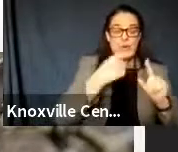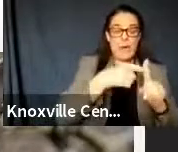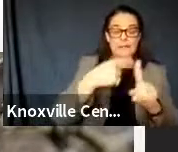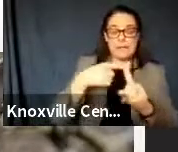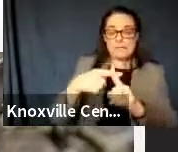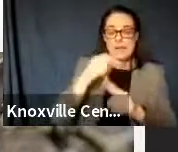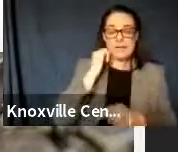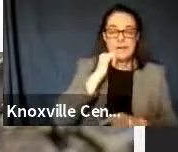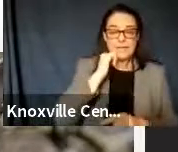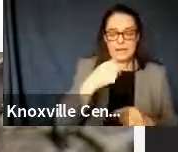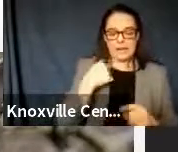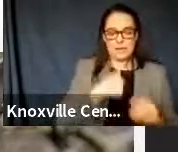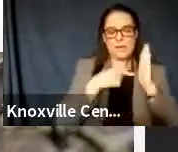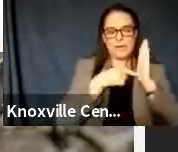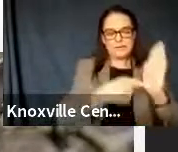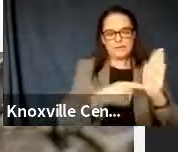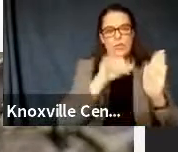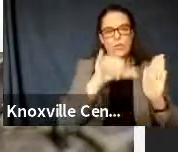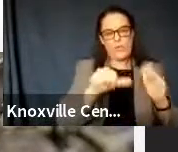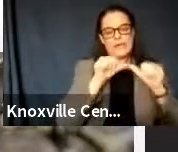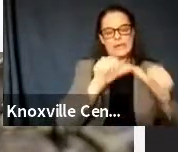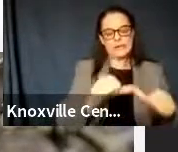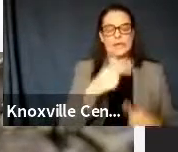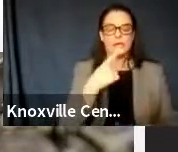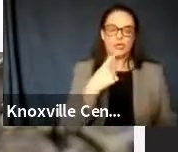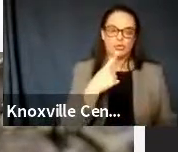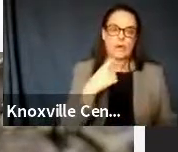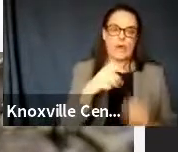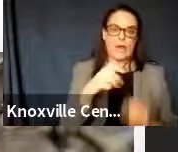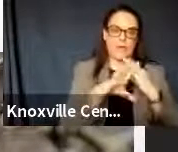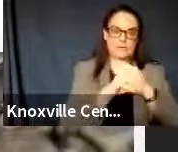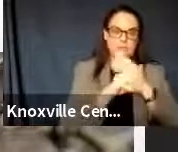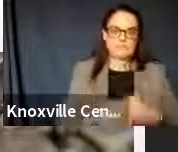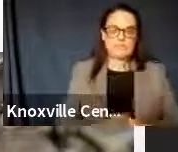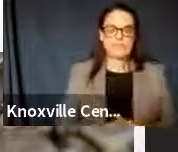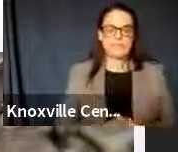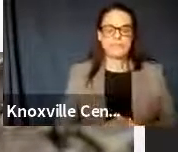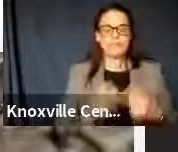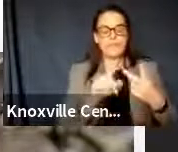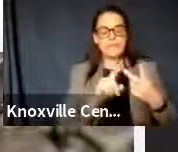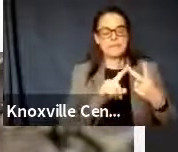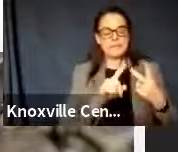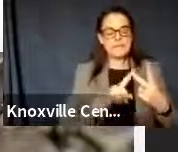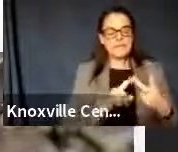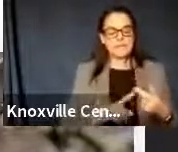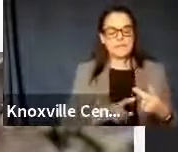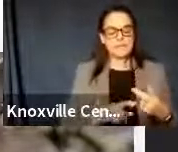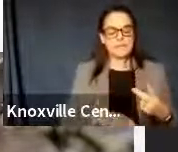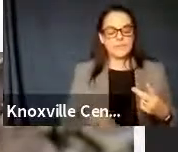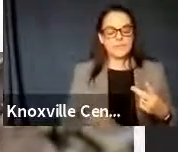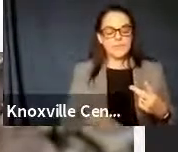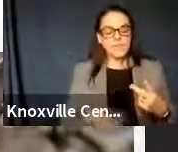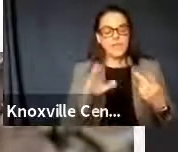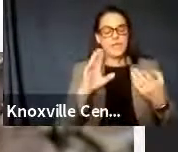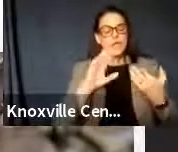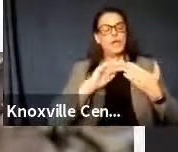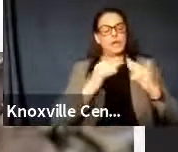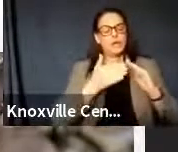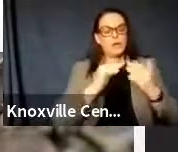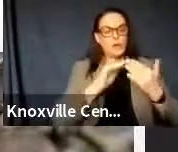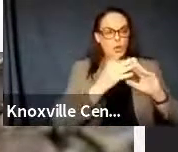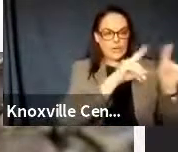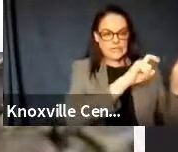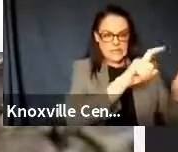are continuing to represent this benchmark as red. Our second benchmark, community-wide sustained and